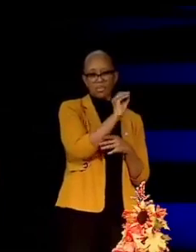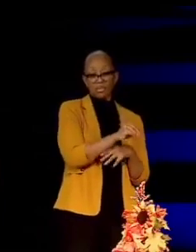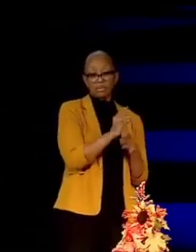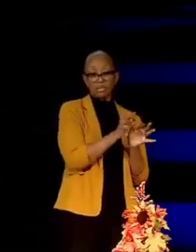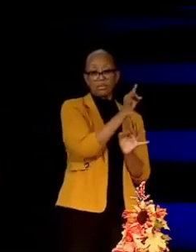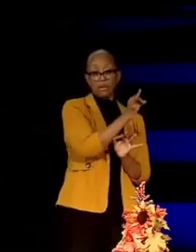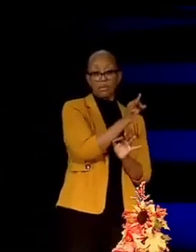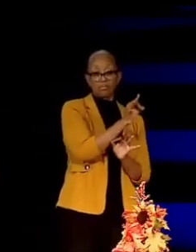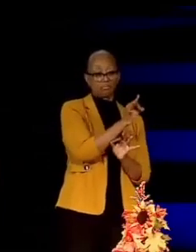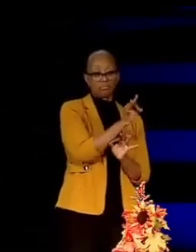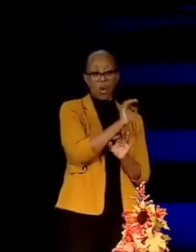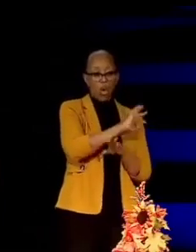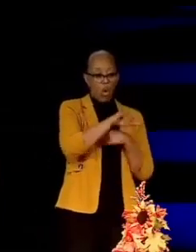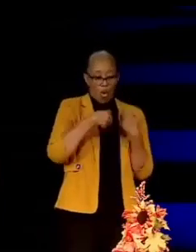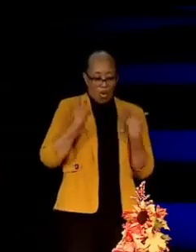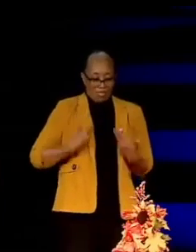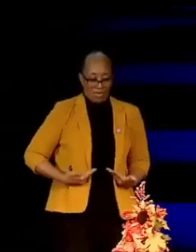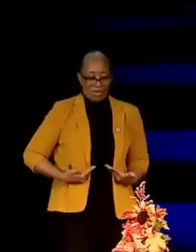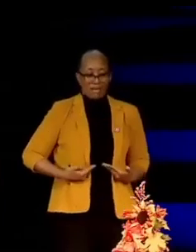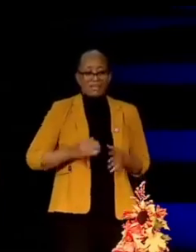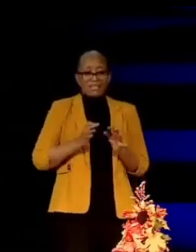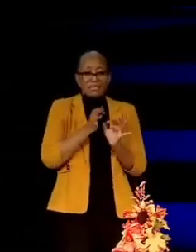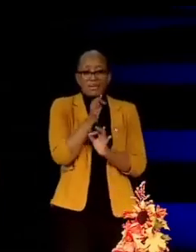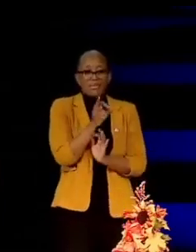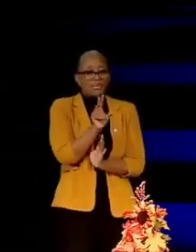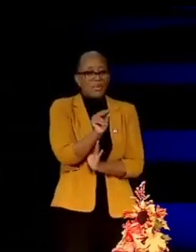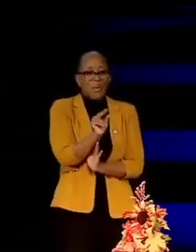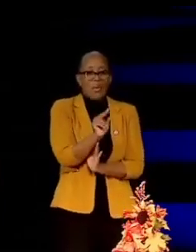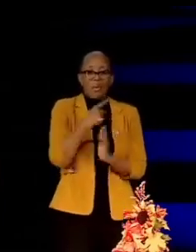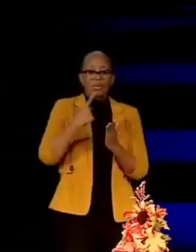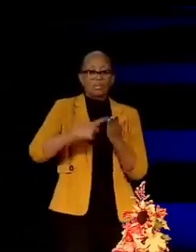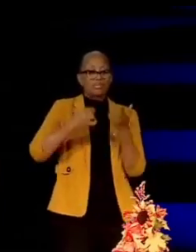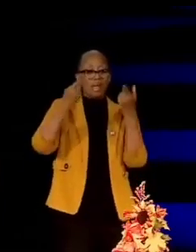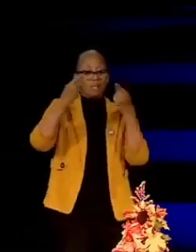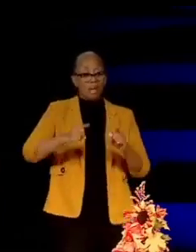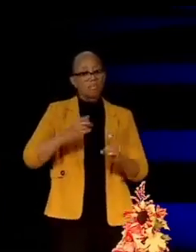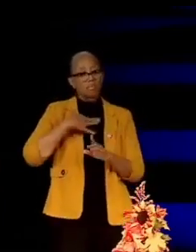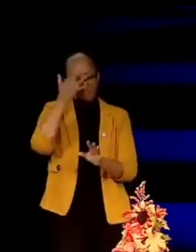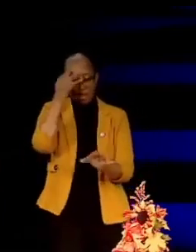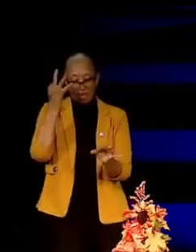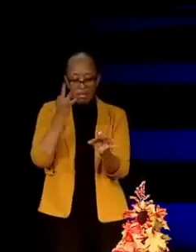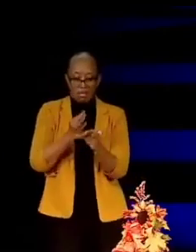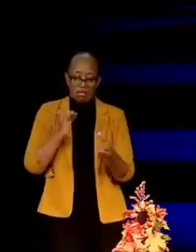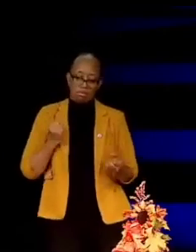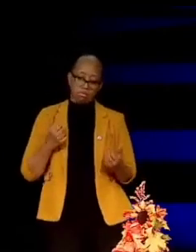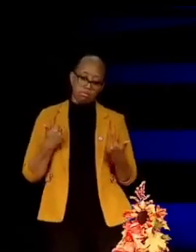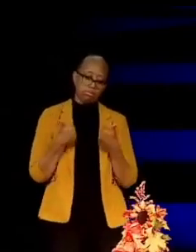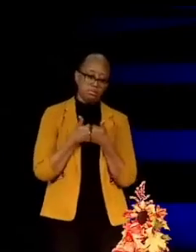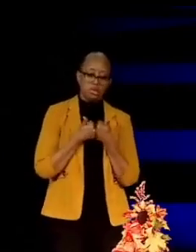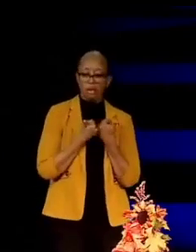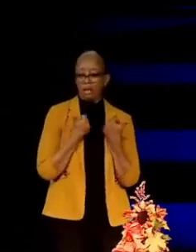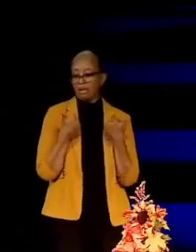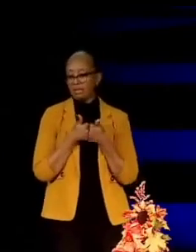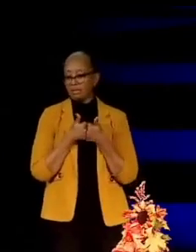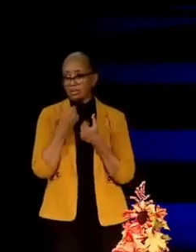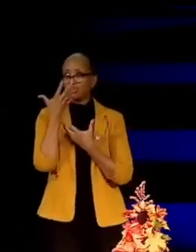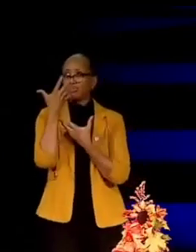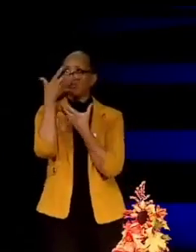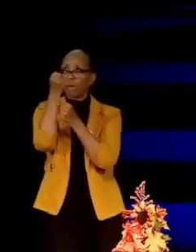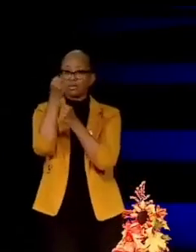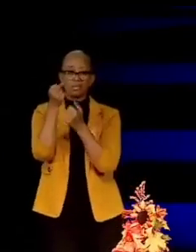spirit, it is possible to lose some of our faith and our